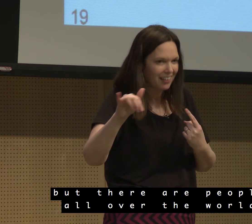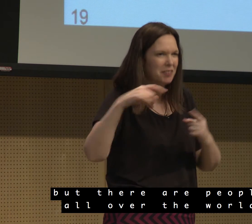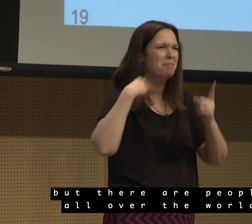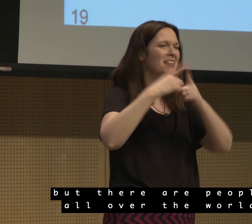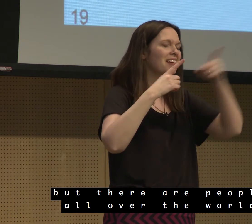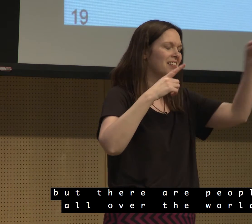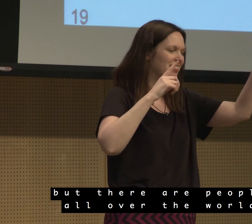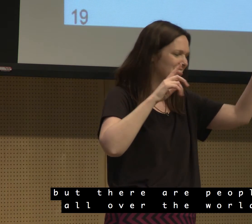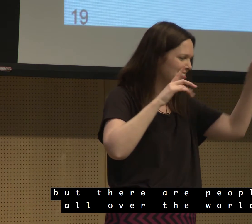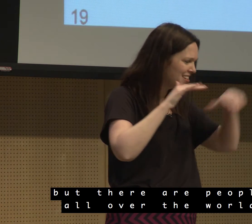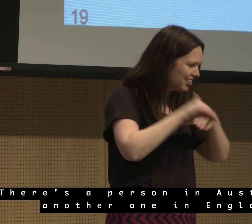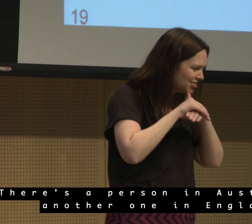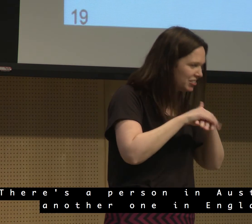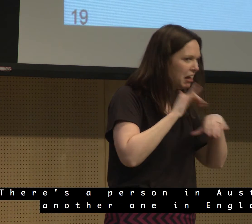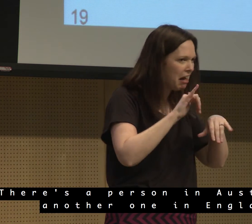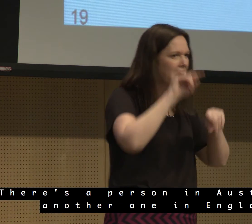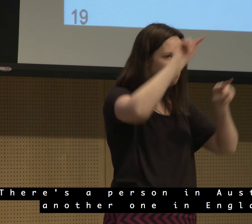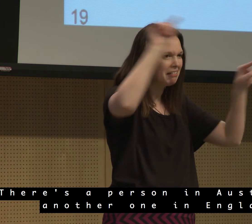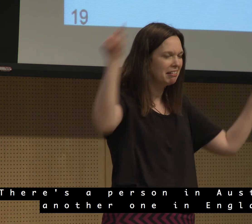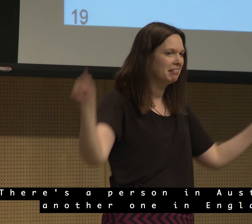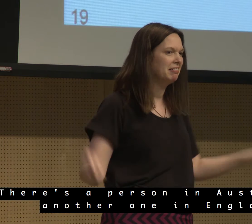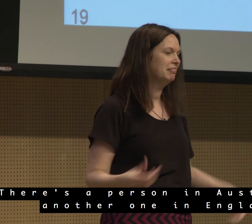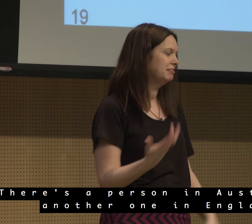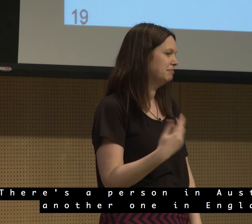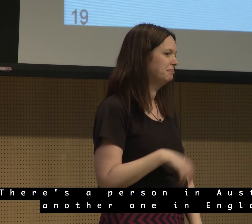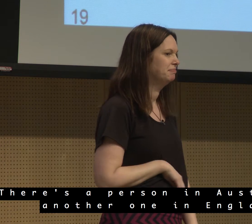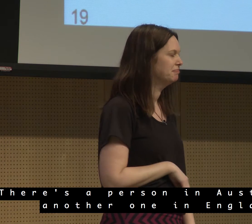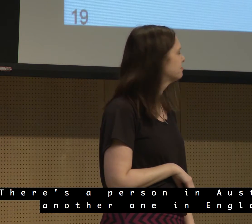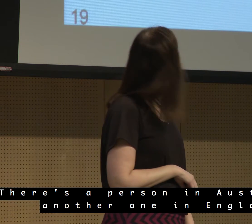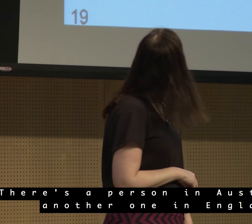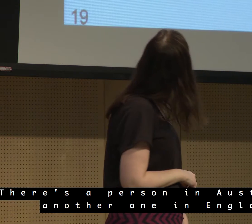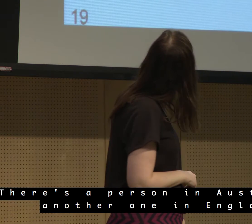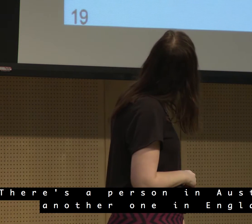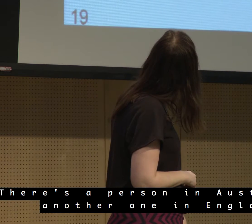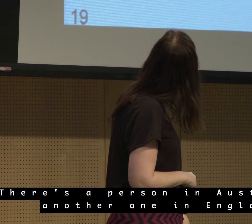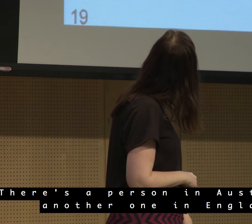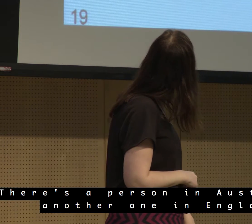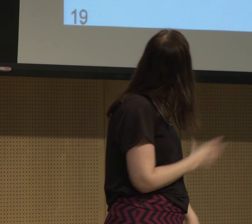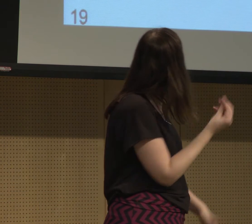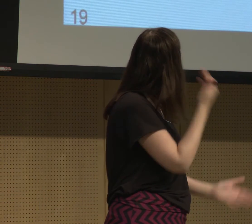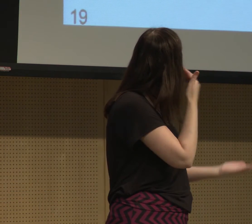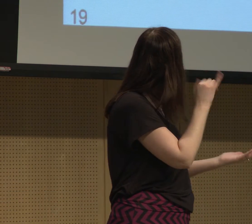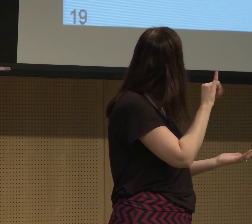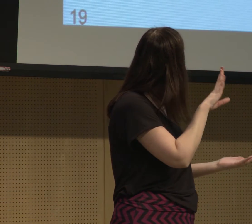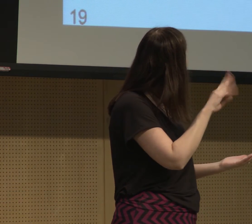people all over the world. There's a person in Australia, another one in England.